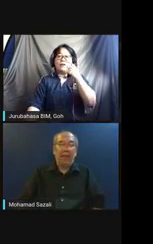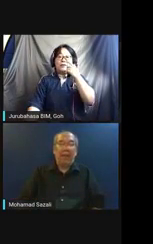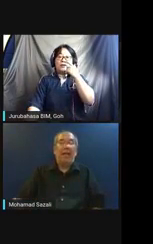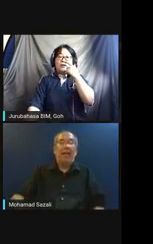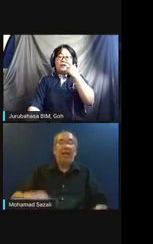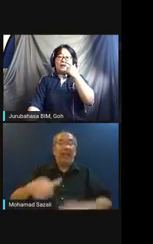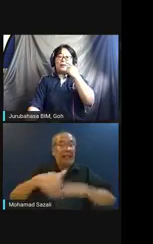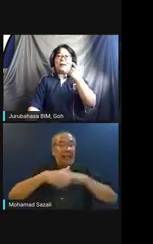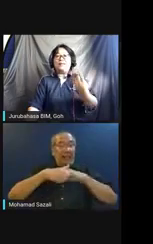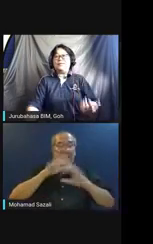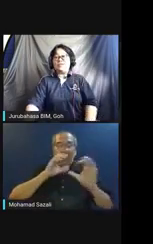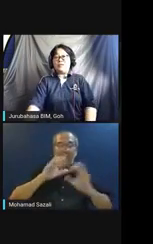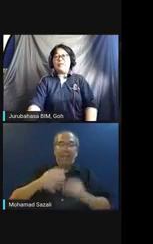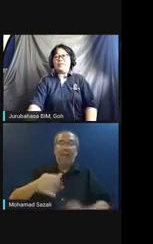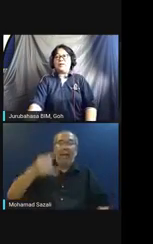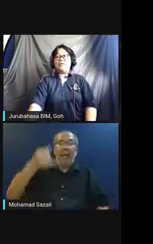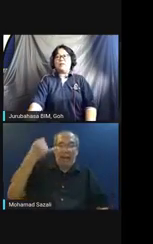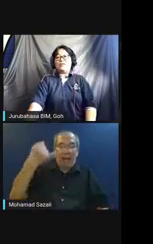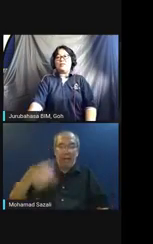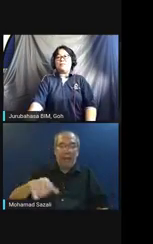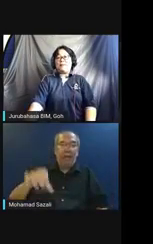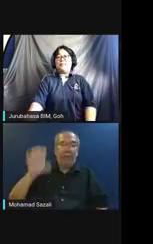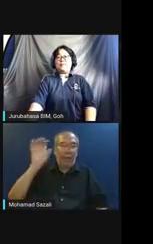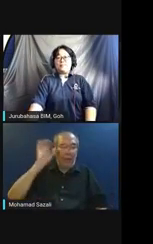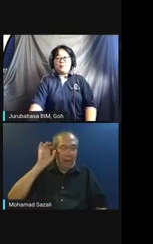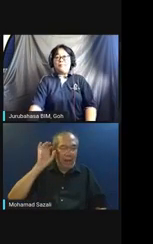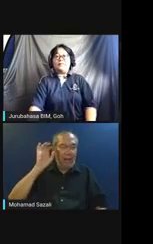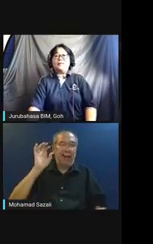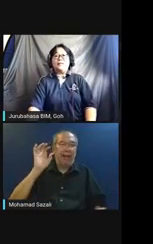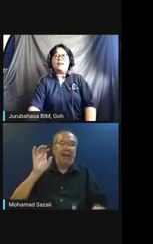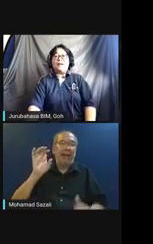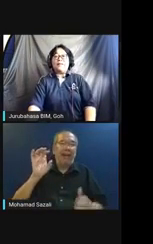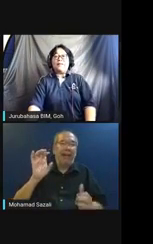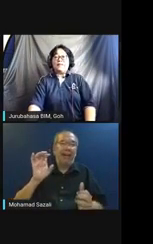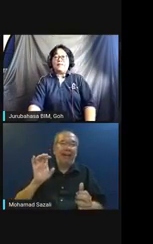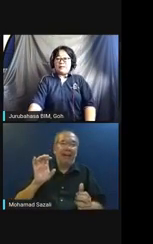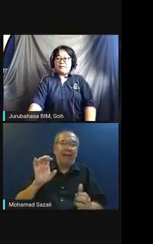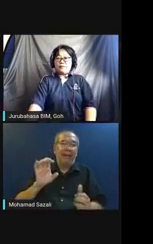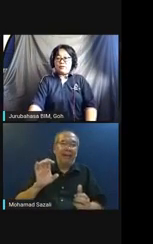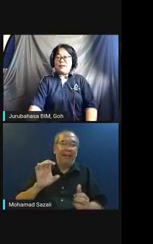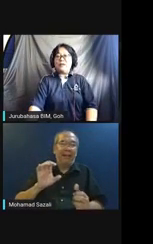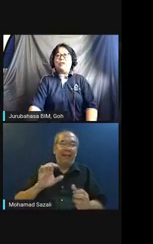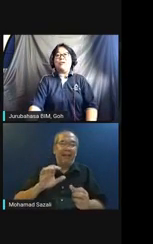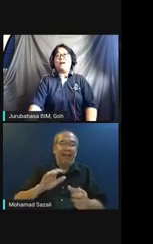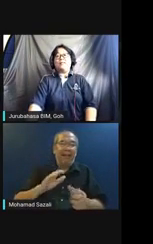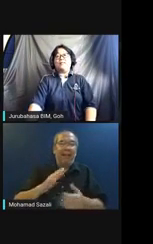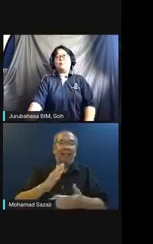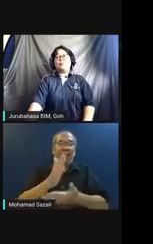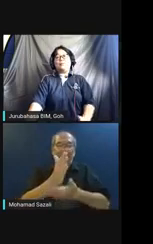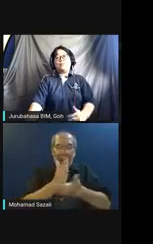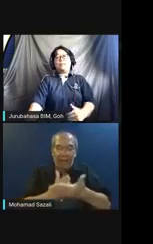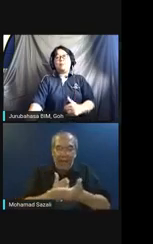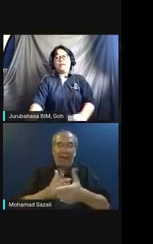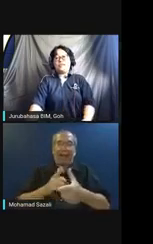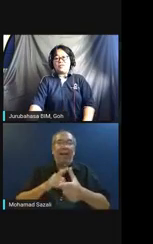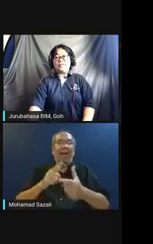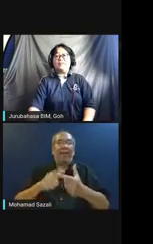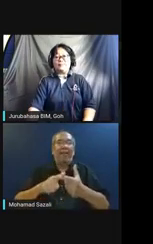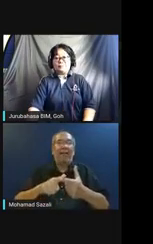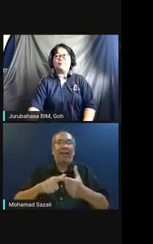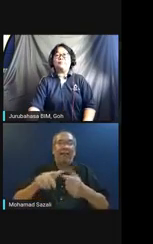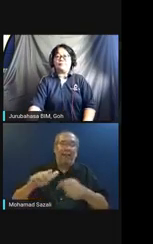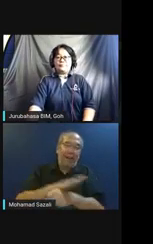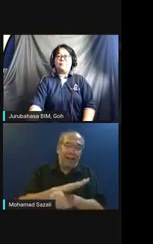So if you actually look at other dictionaries, it will actually mean the same thing. Unable to hear fully or unable to hear